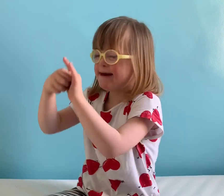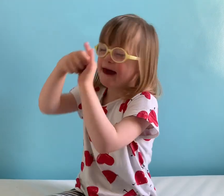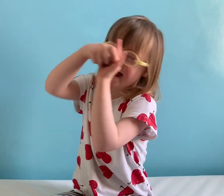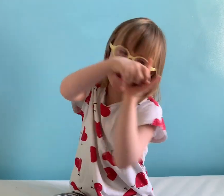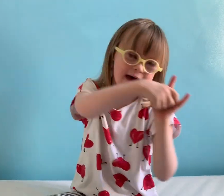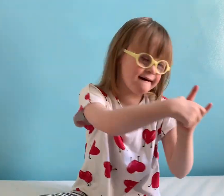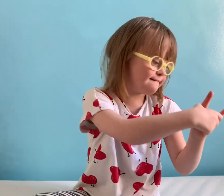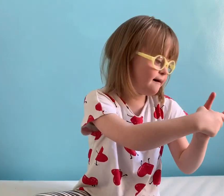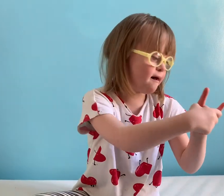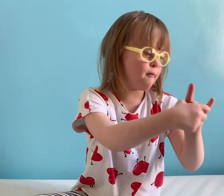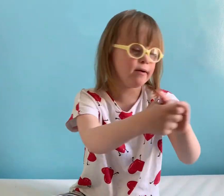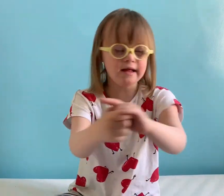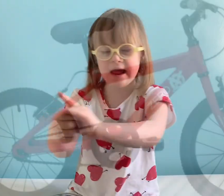Aeroplane. Aeroplane.